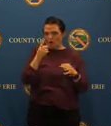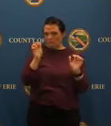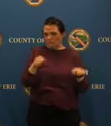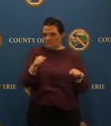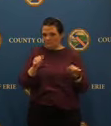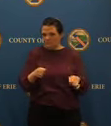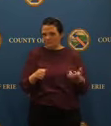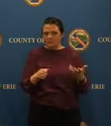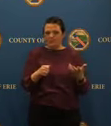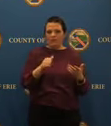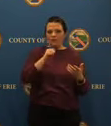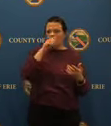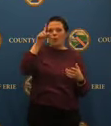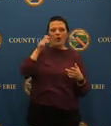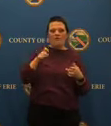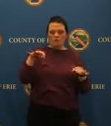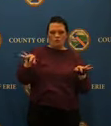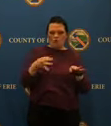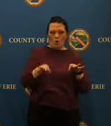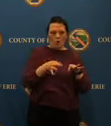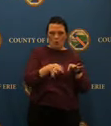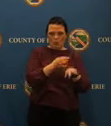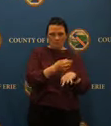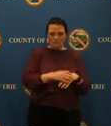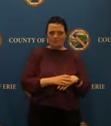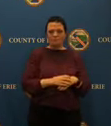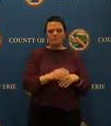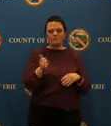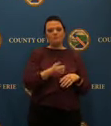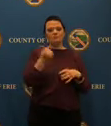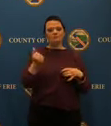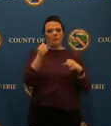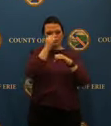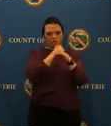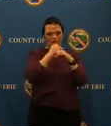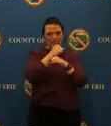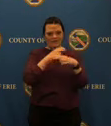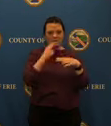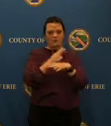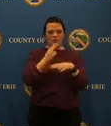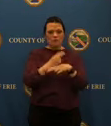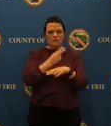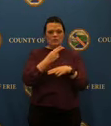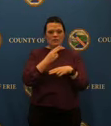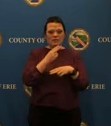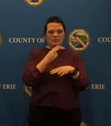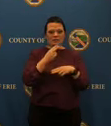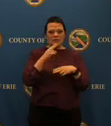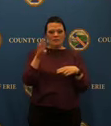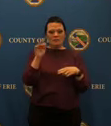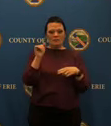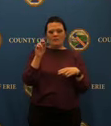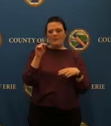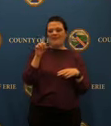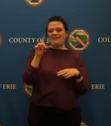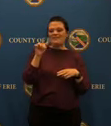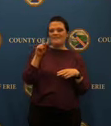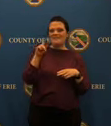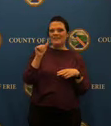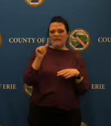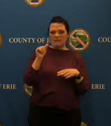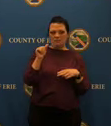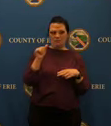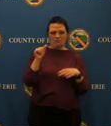to sew to do that. And then the other strategy is by using a bandana. So what you would do here is fold